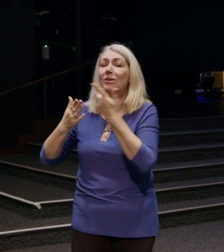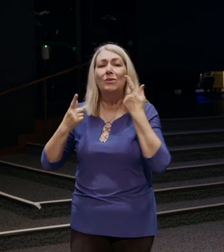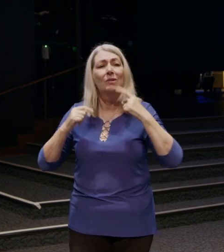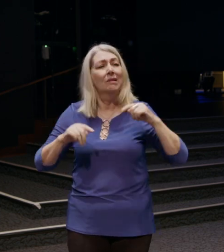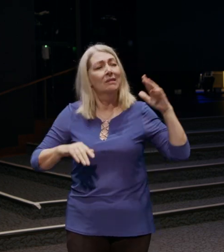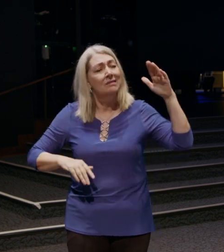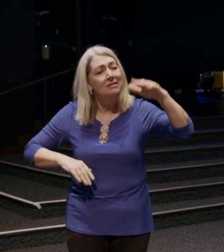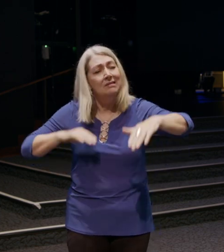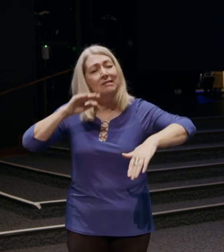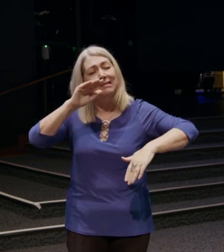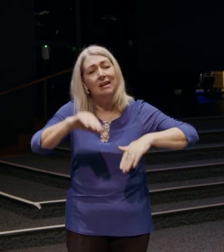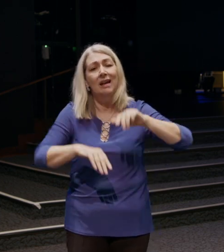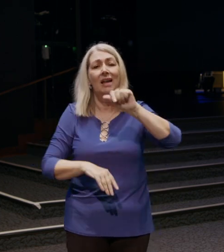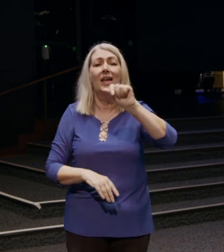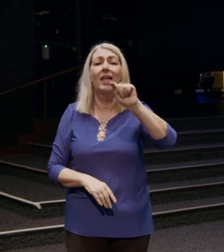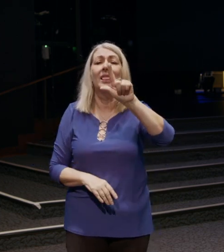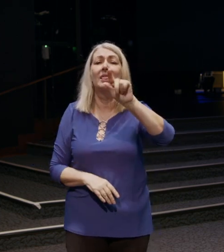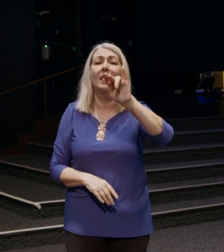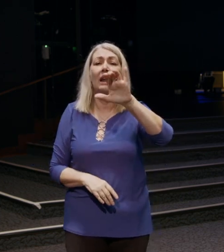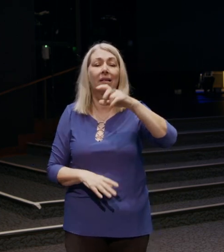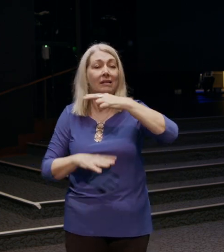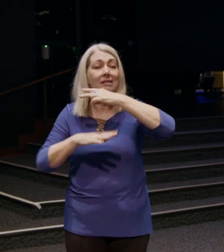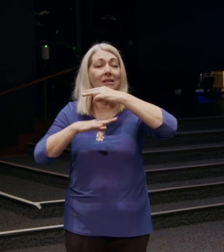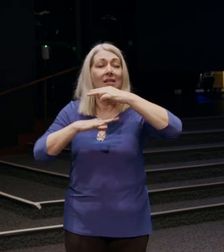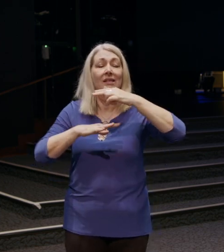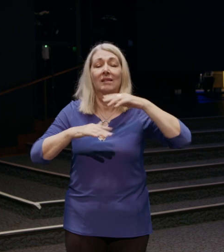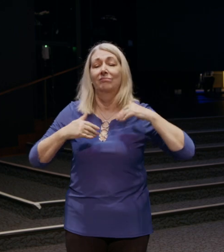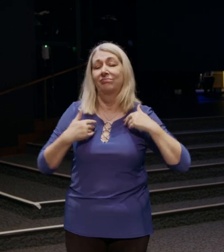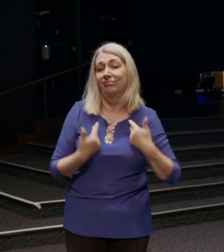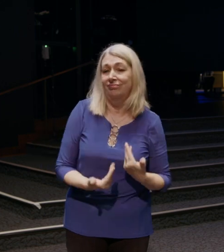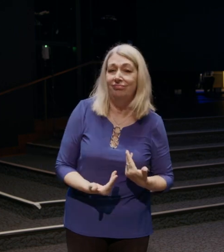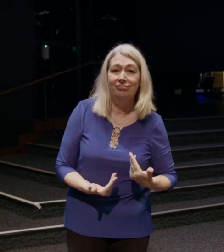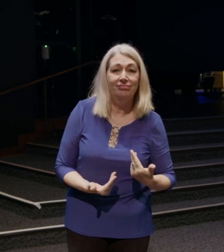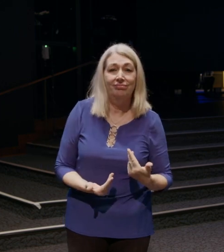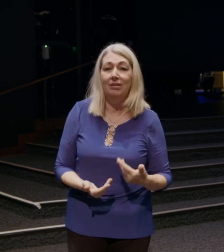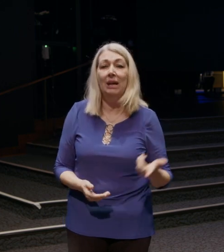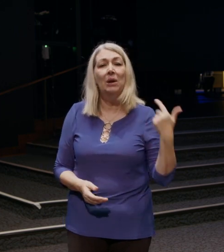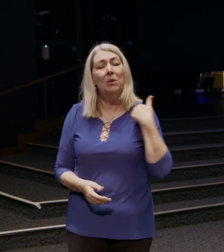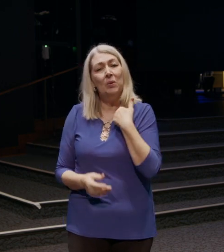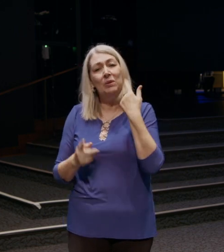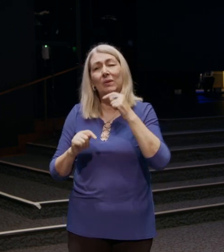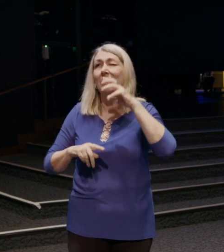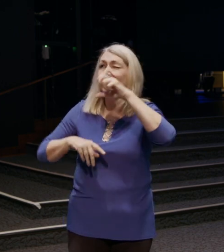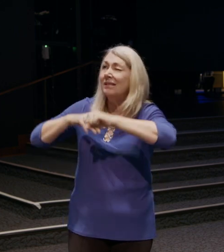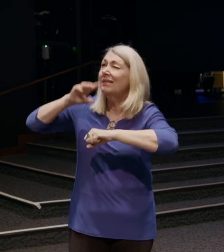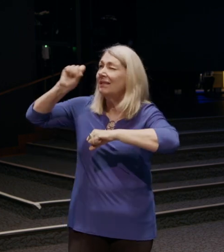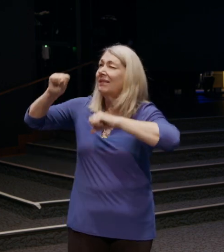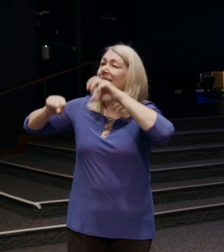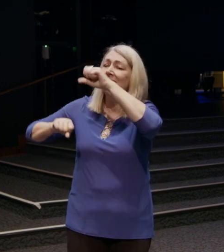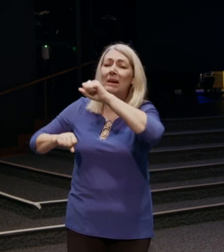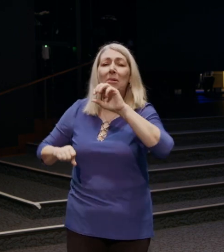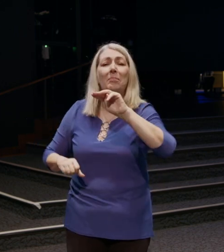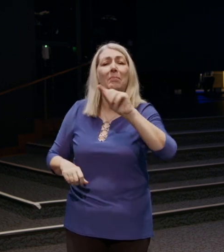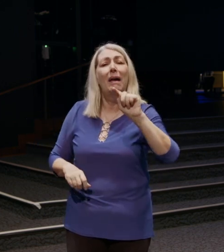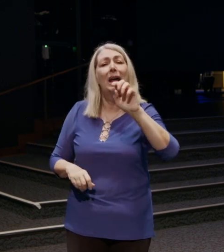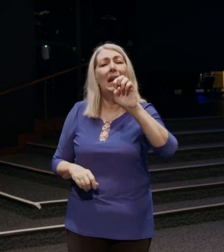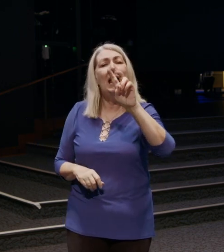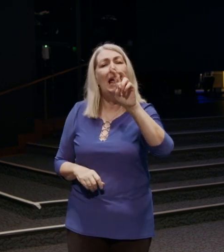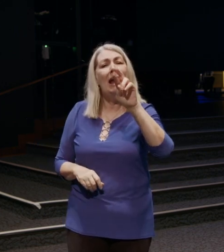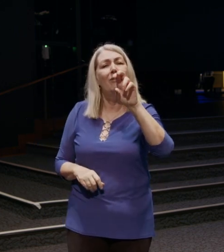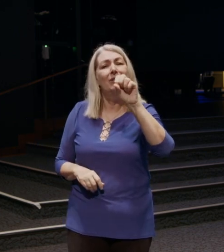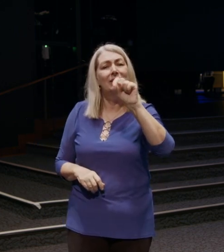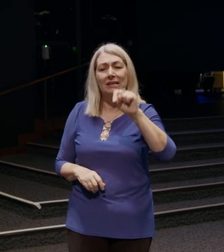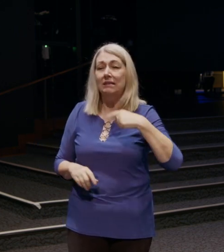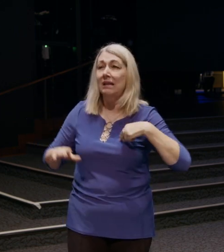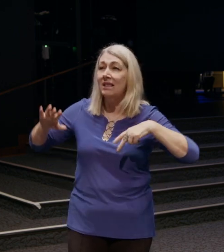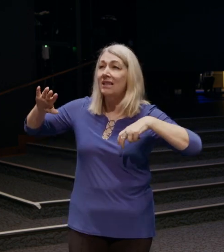Atlantic, but we didn't even get past the reef. We've attempted to scale Mount Everest, but we can't even get out of base camp,